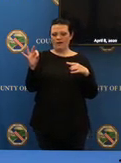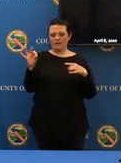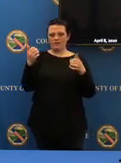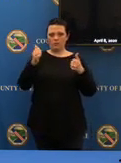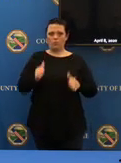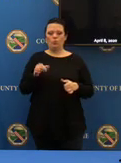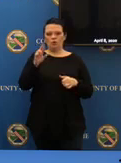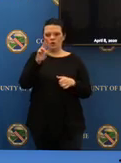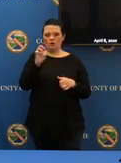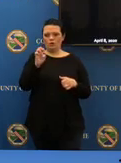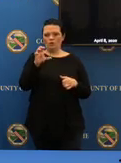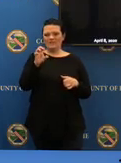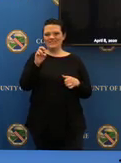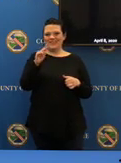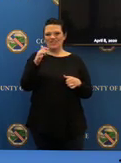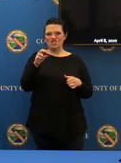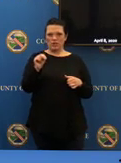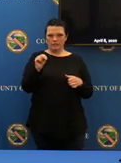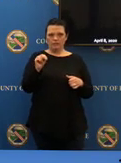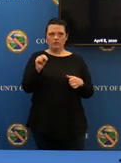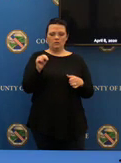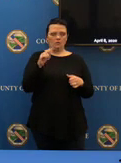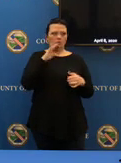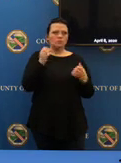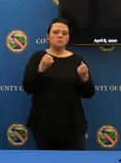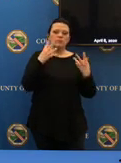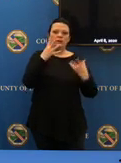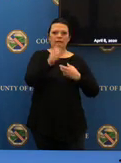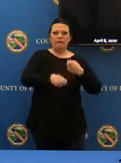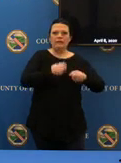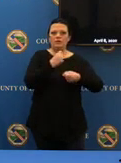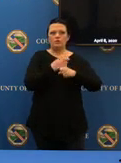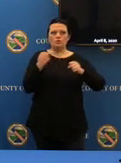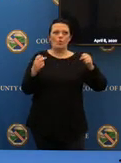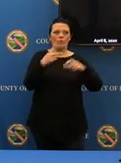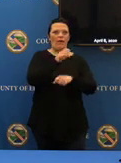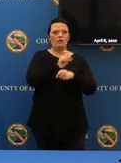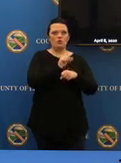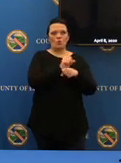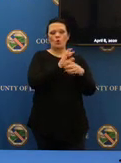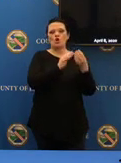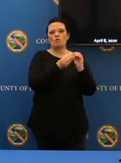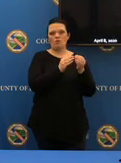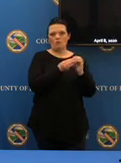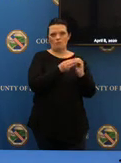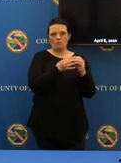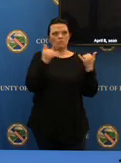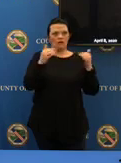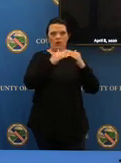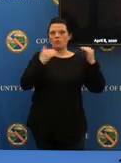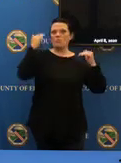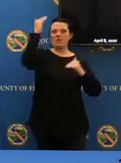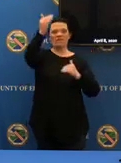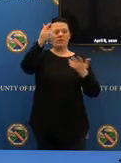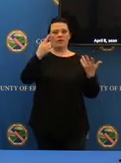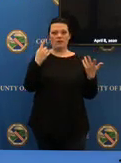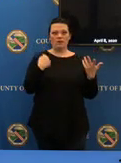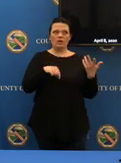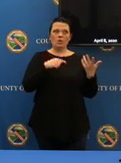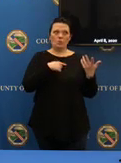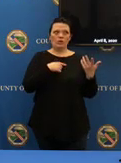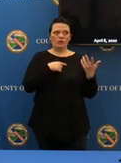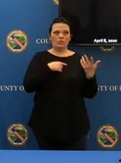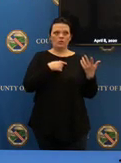years to get back to the workforce numbers that we had before the recession. Now we're much higher than that, or we were up until this